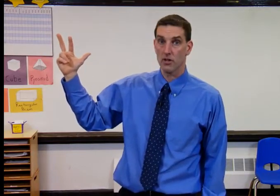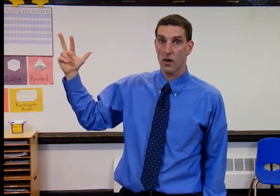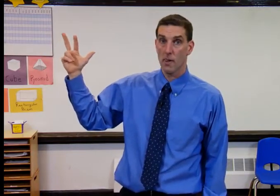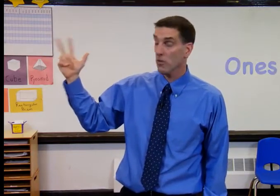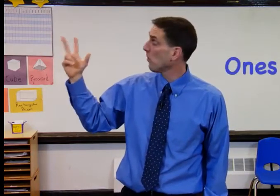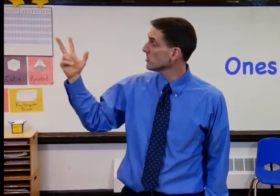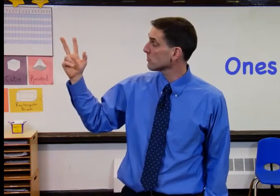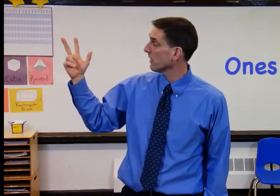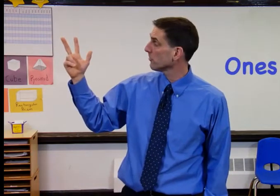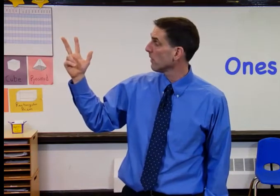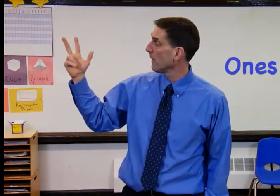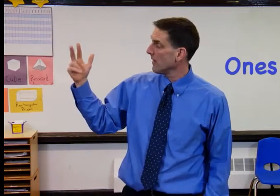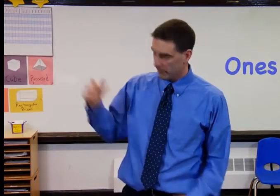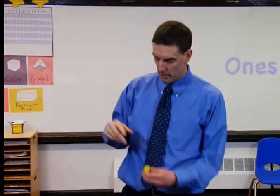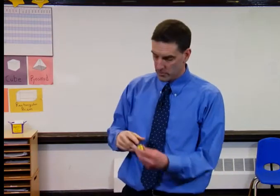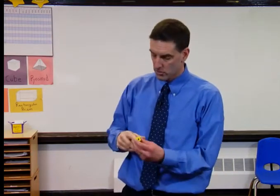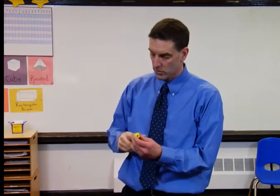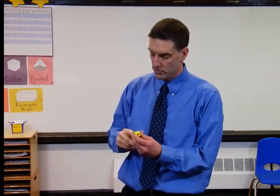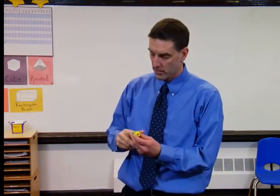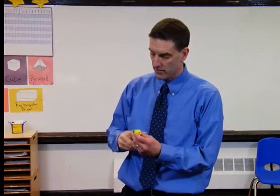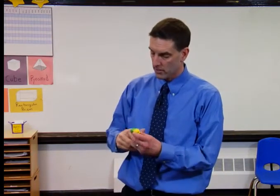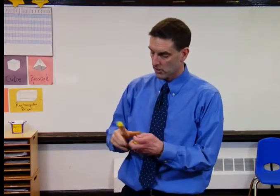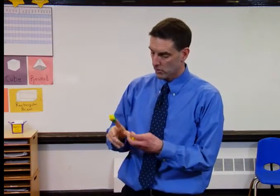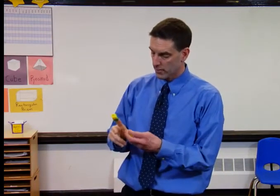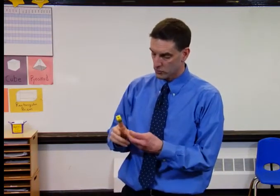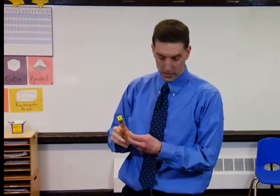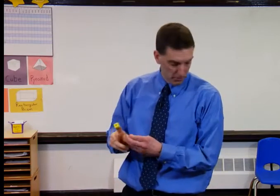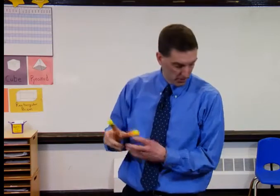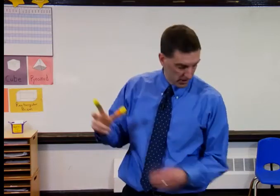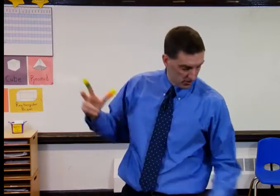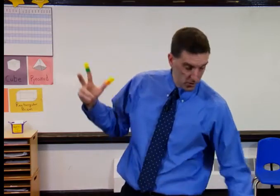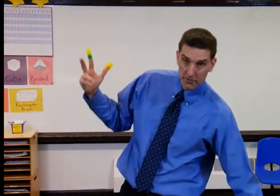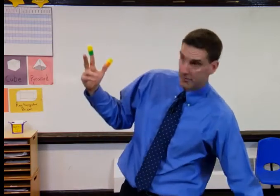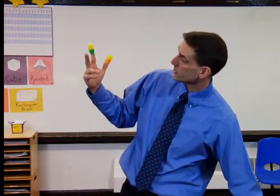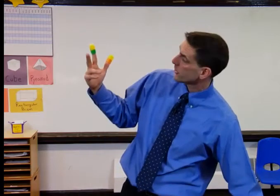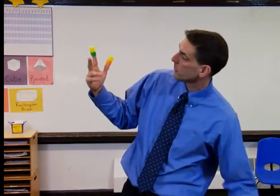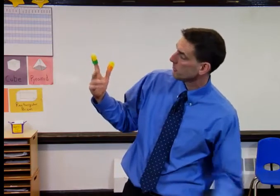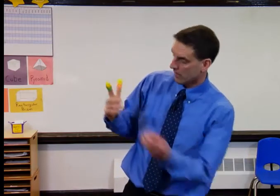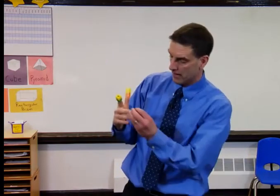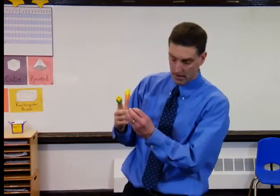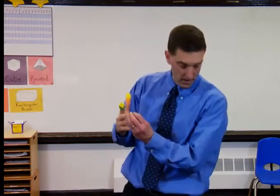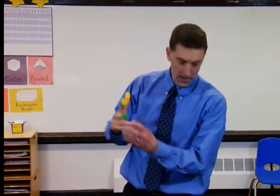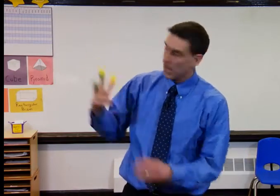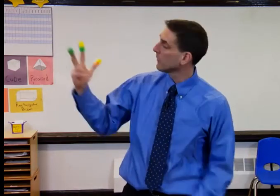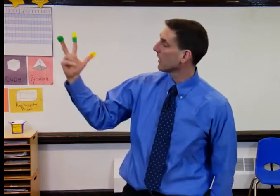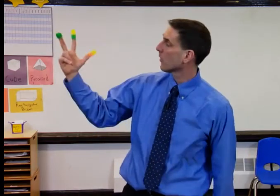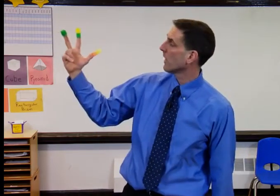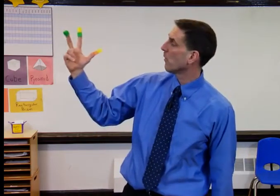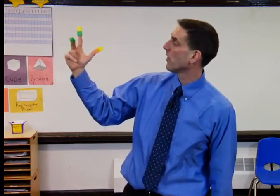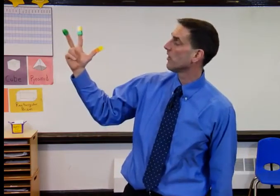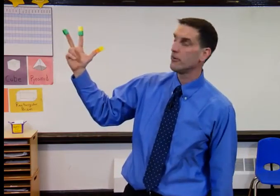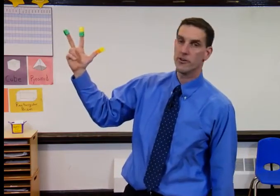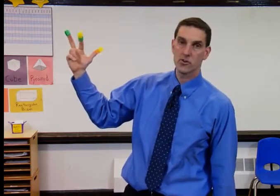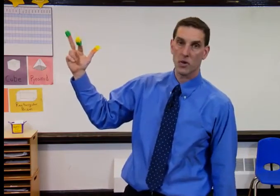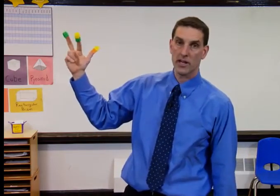and the ones place. Then we said in the younger grades we could put these unifix cubes on there, and we could create